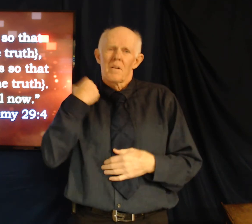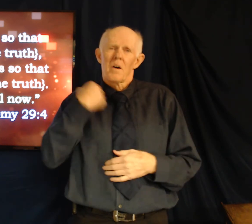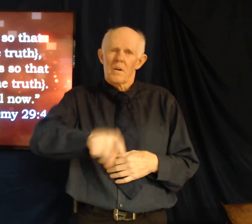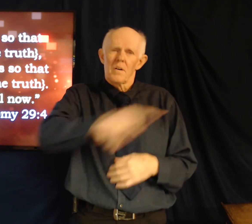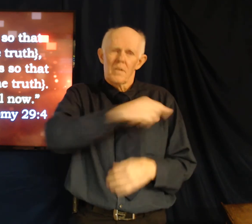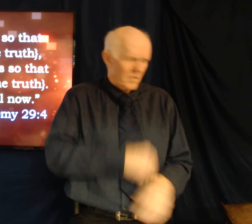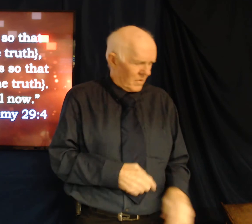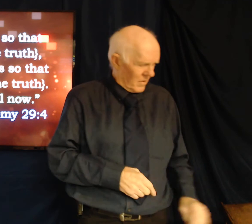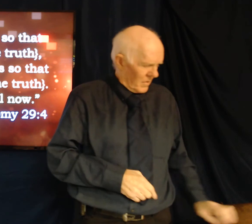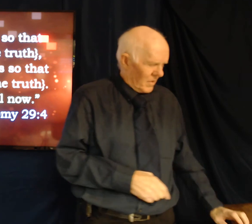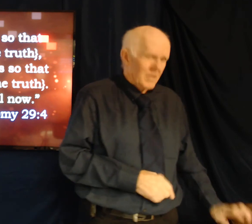deaf and blind.